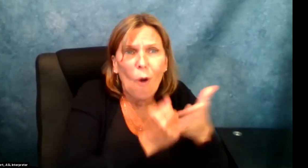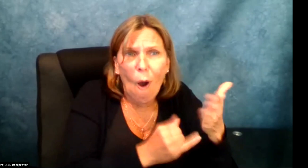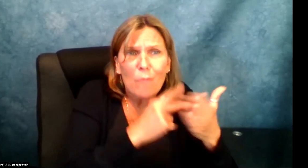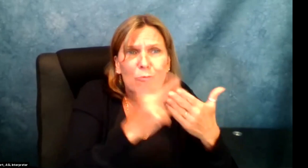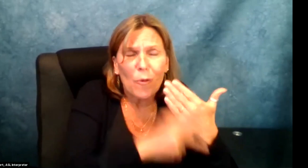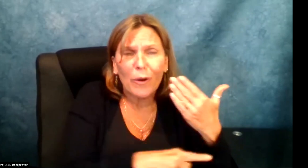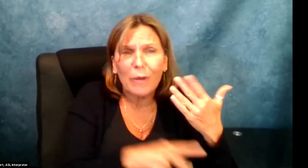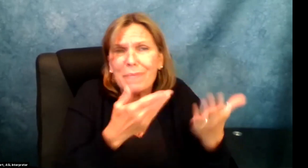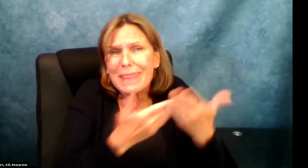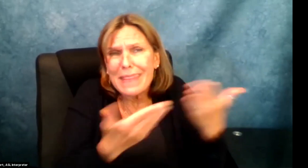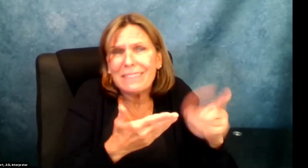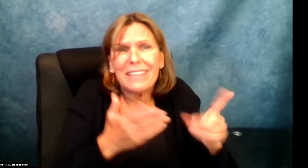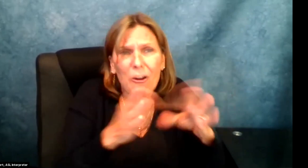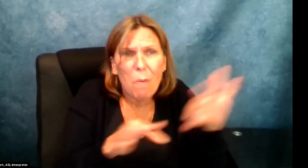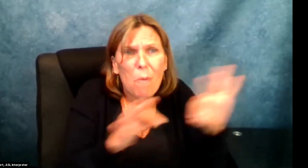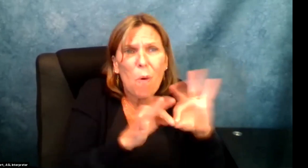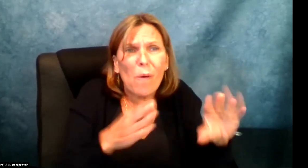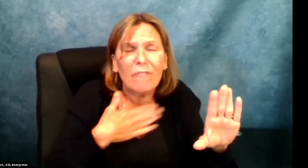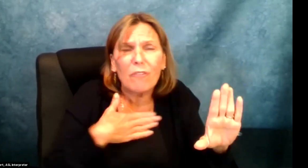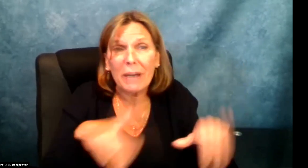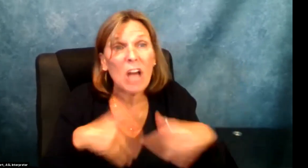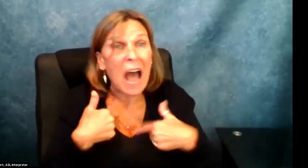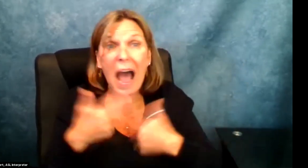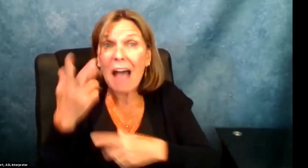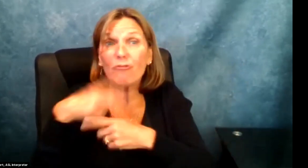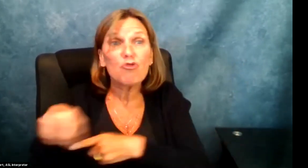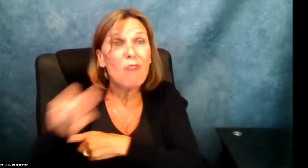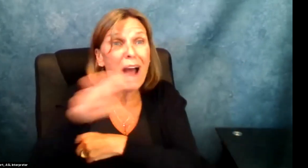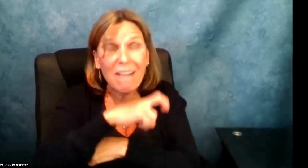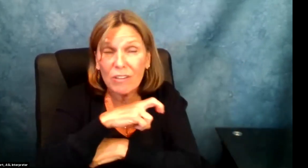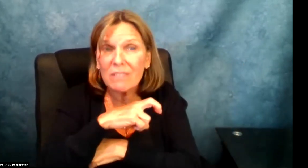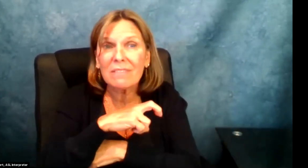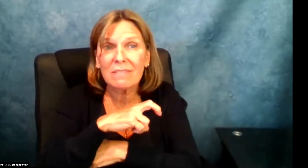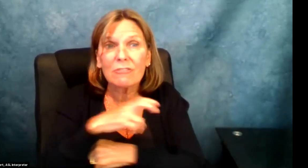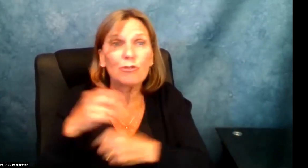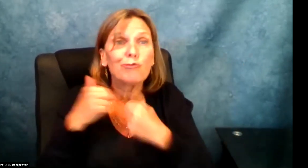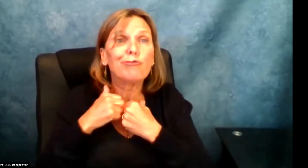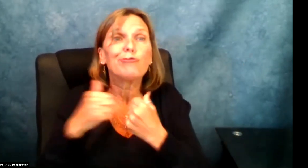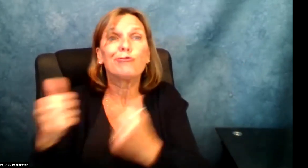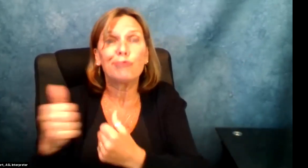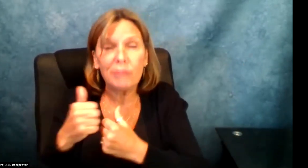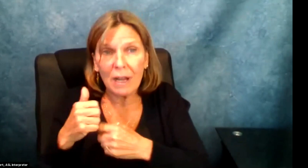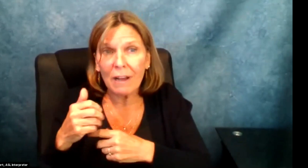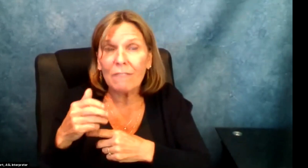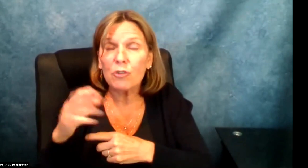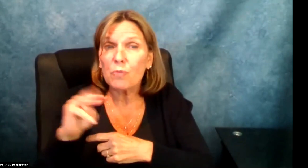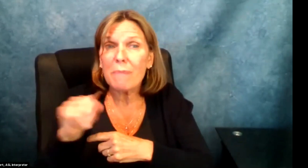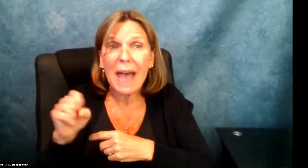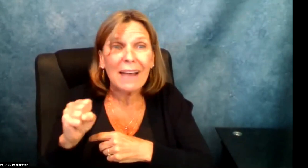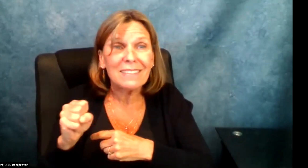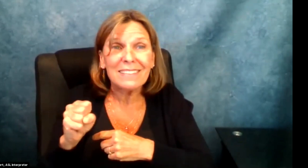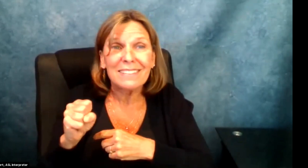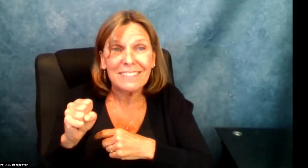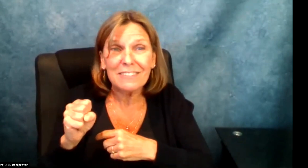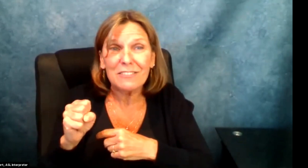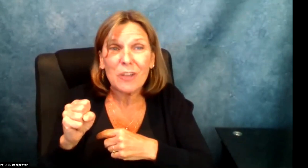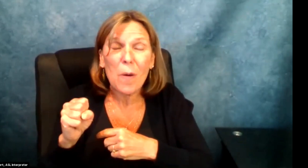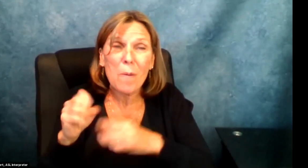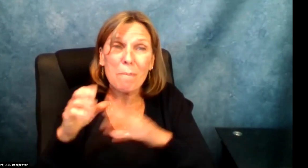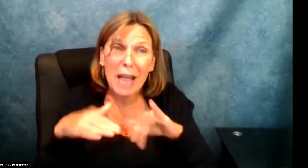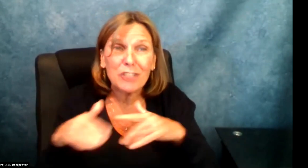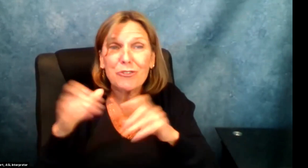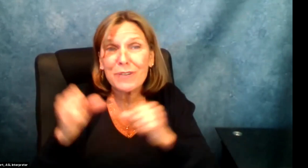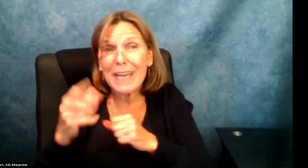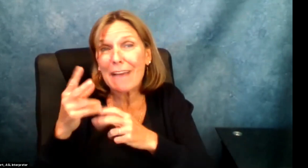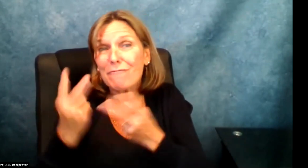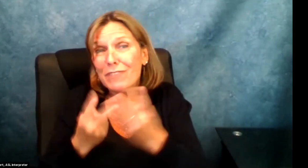about. I travel, hours to Massachusetts so that they can see their grandparents. And I feel those things are